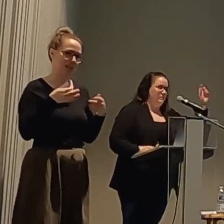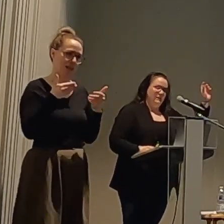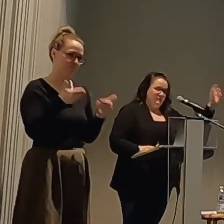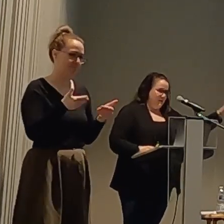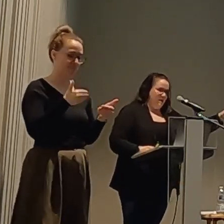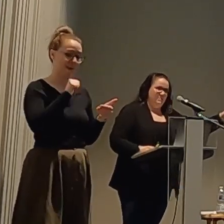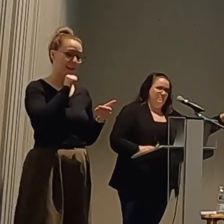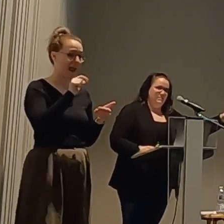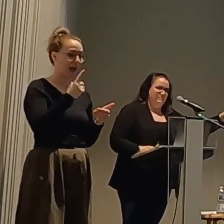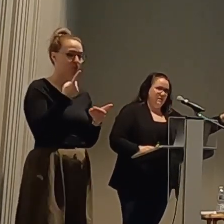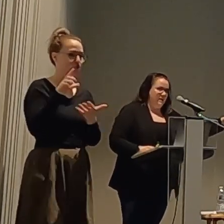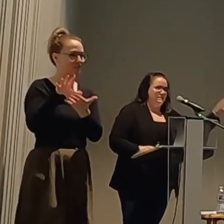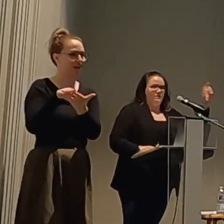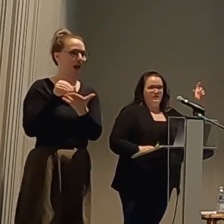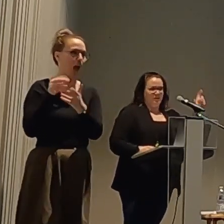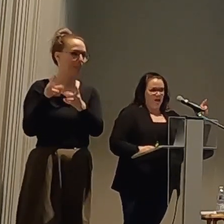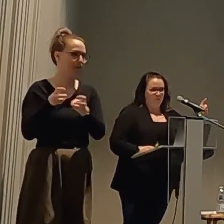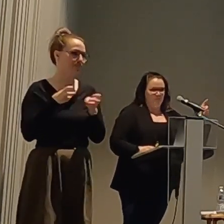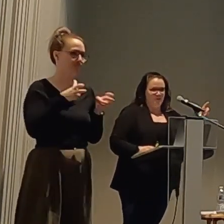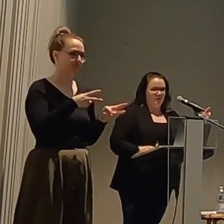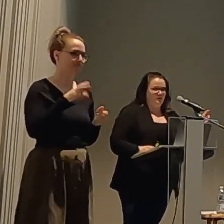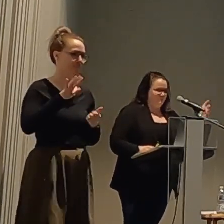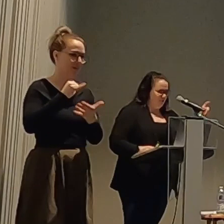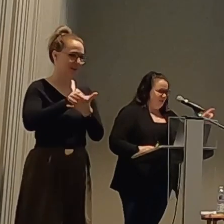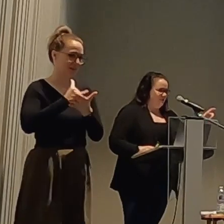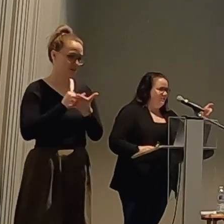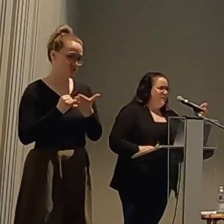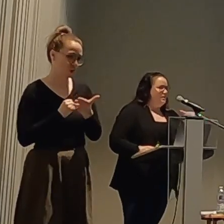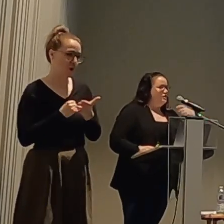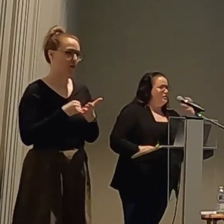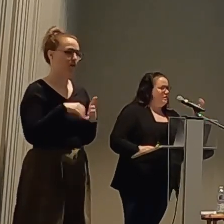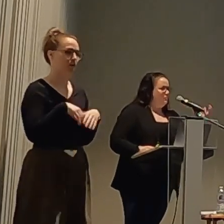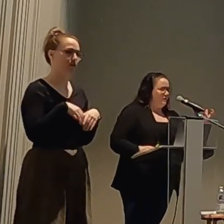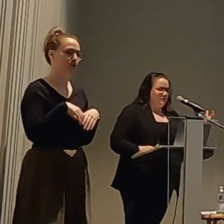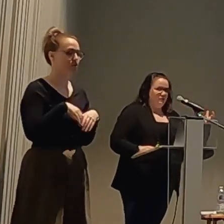going to copy Picasso and then copy